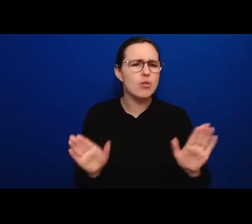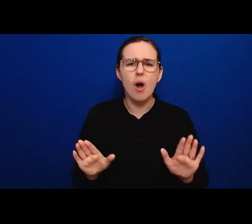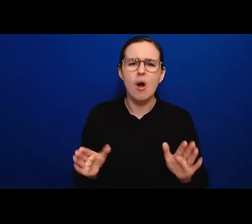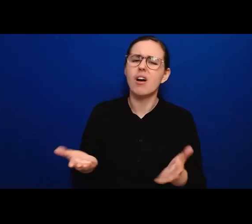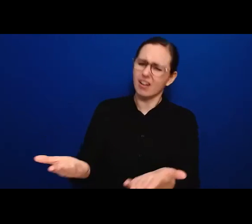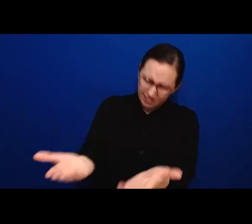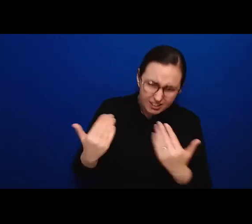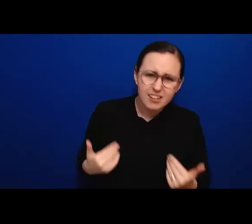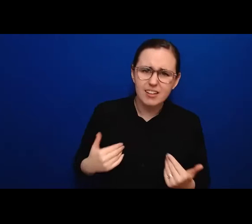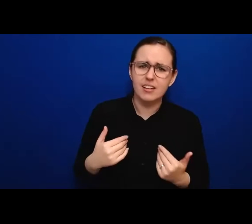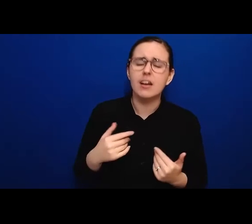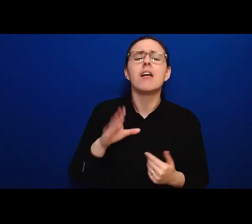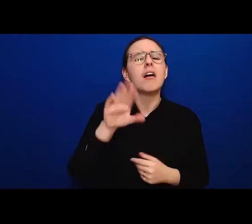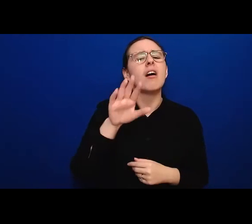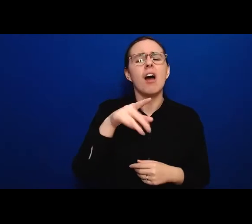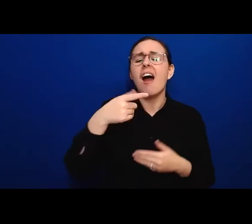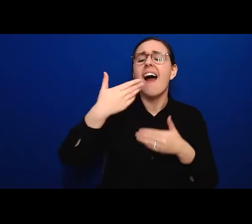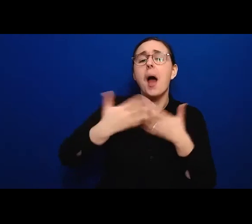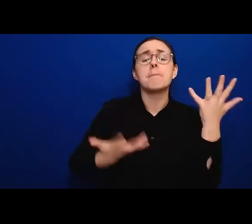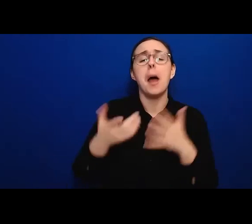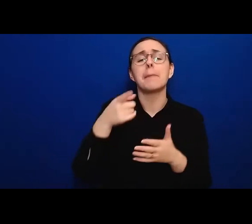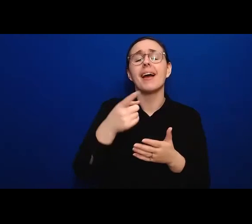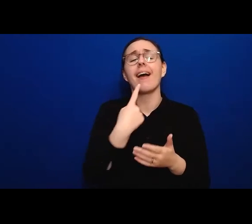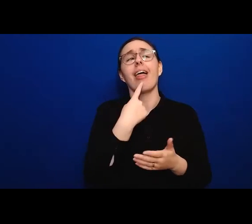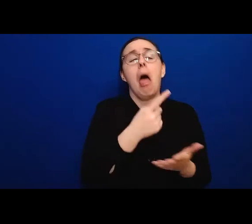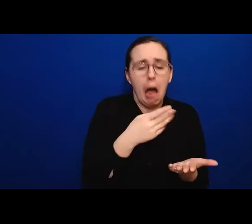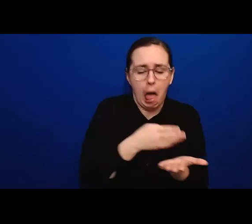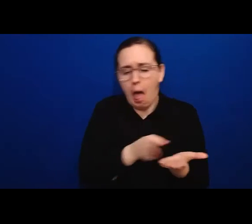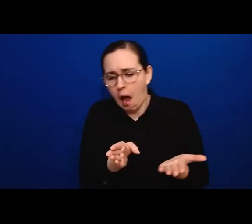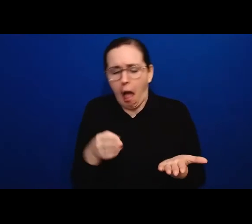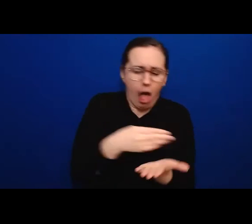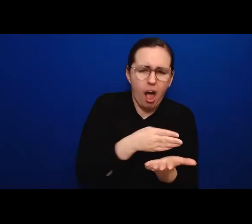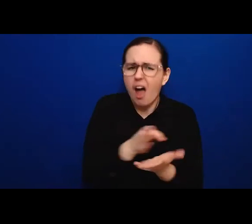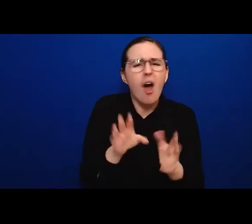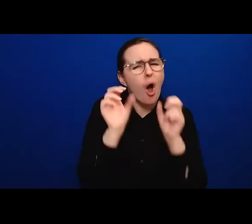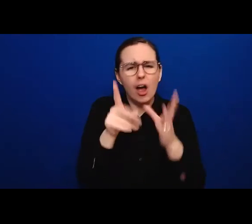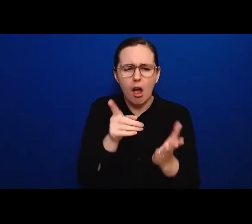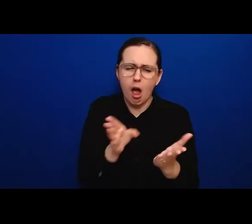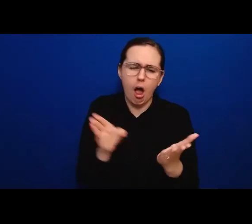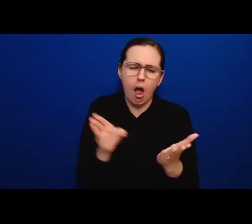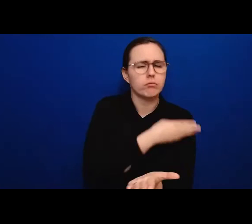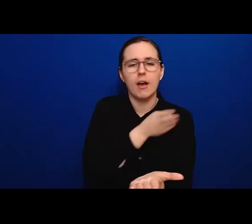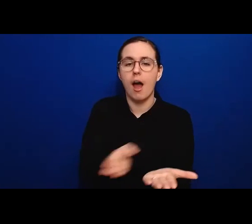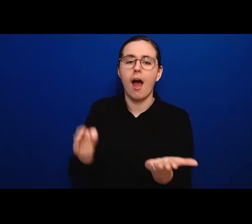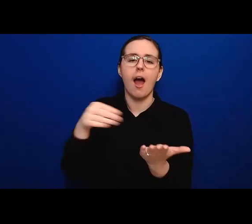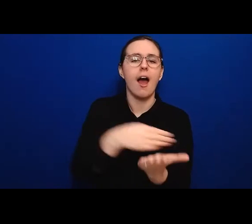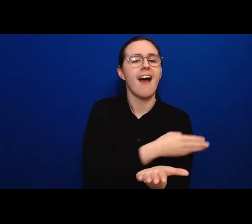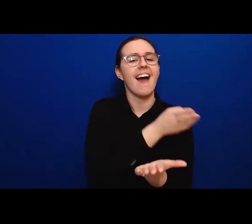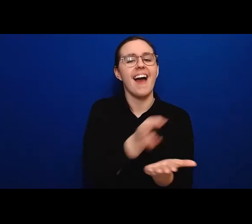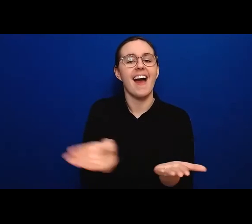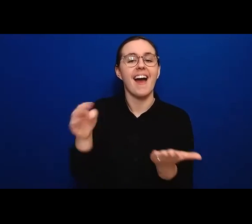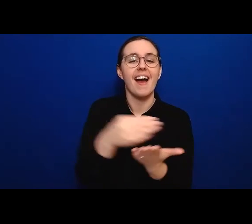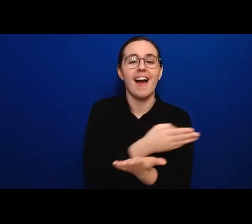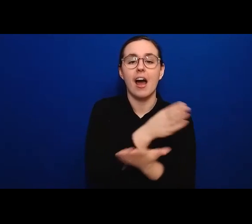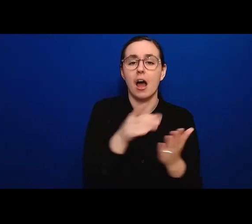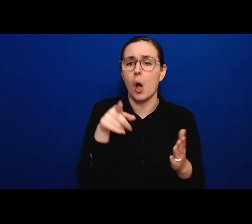make mistakes. We're human. But the secret is to continue and to participate